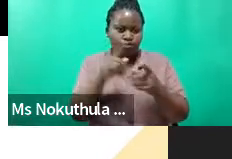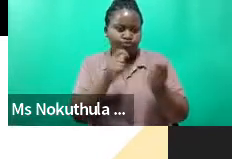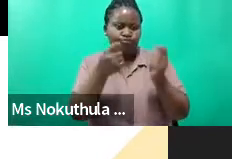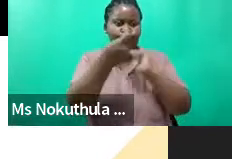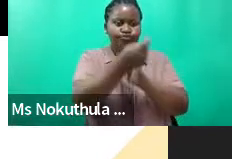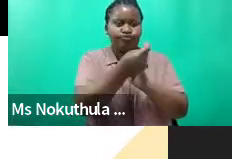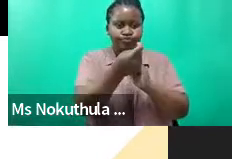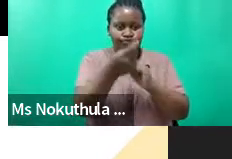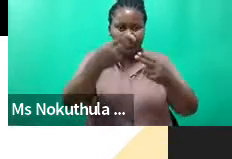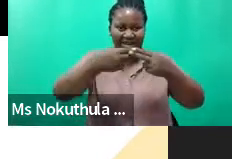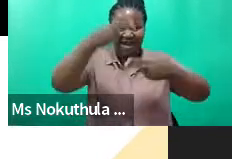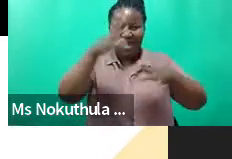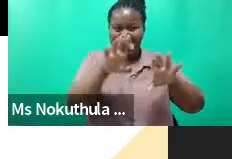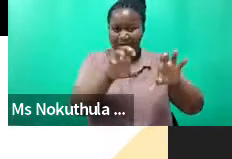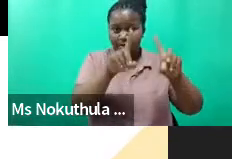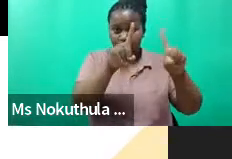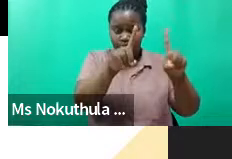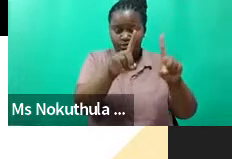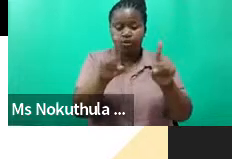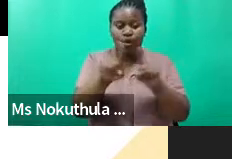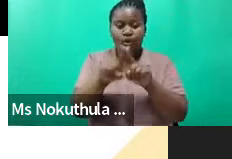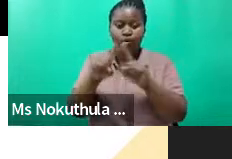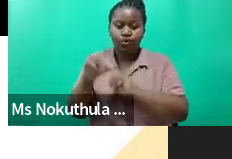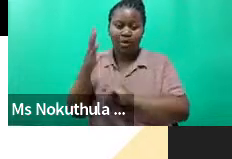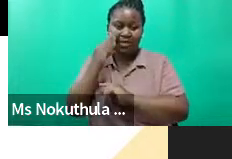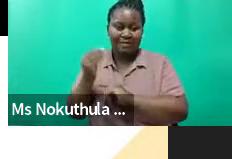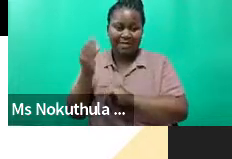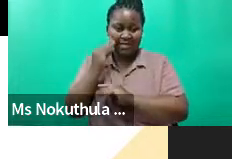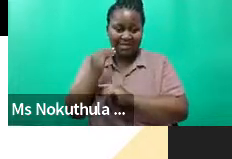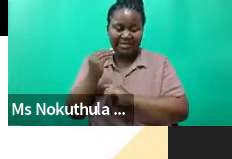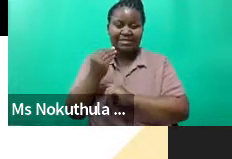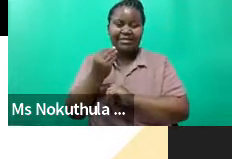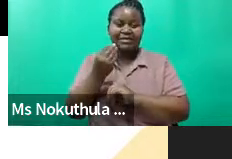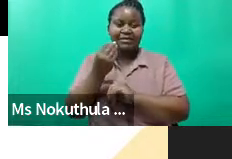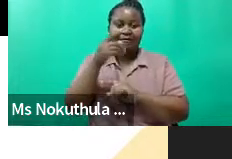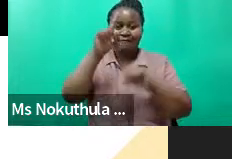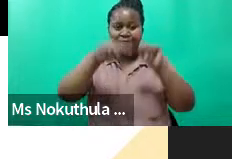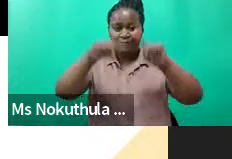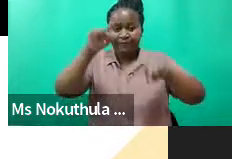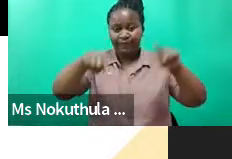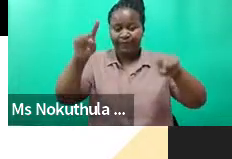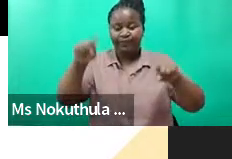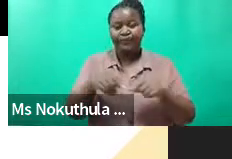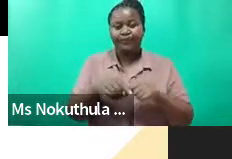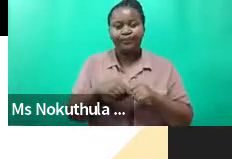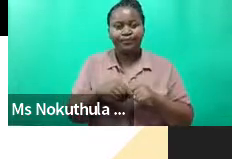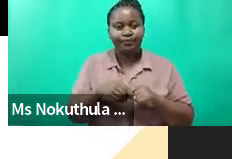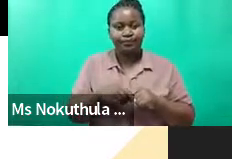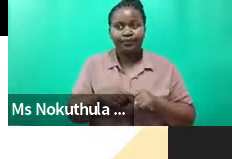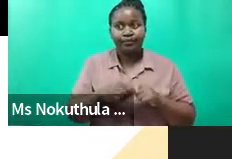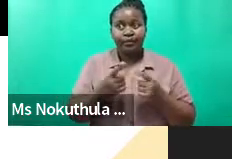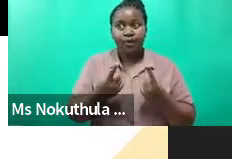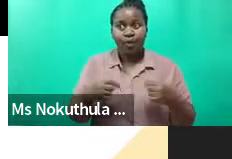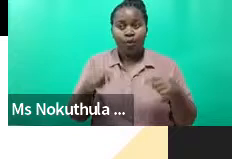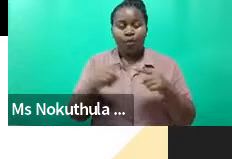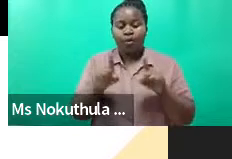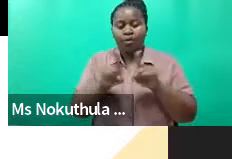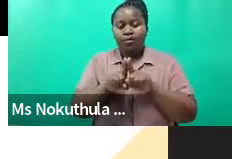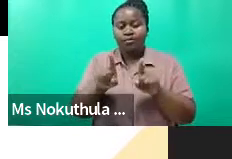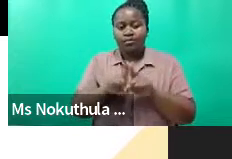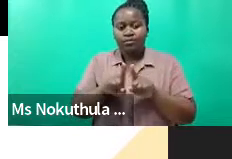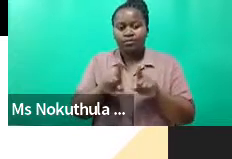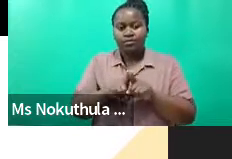the experiences in higher education institutions are vastly different. We also